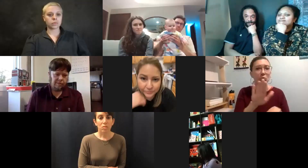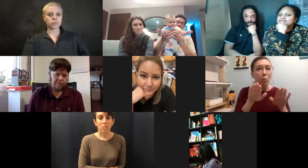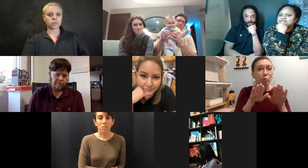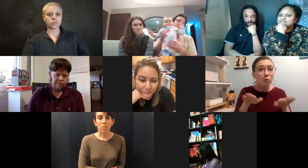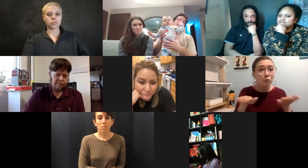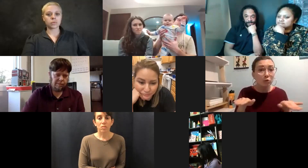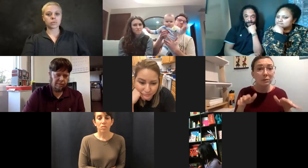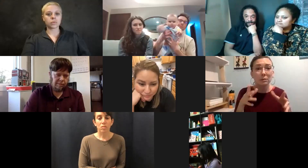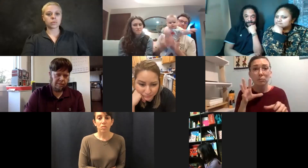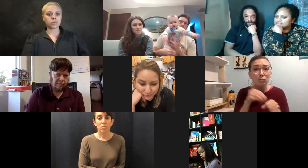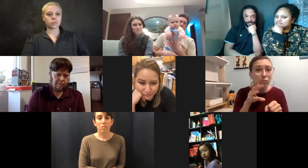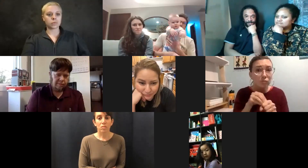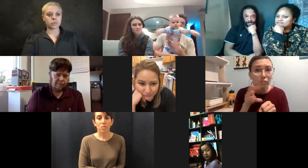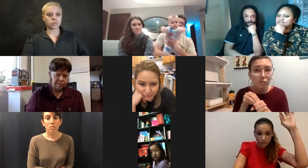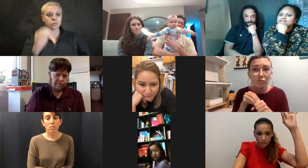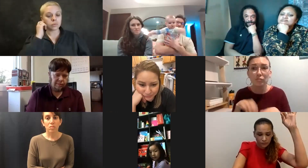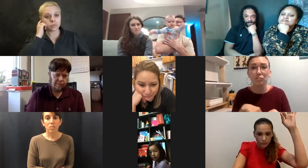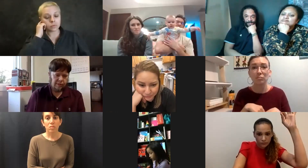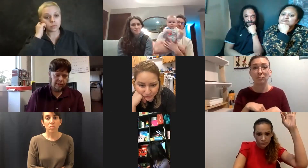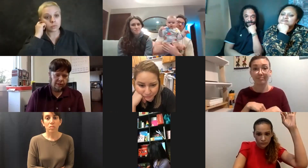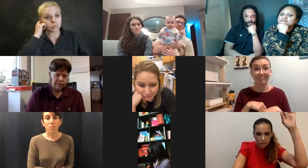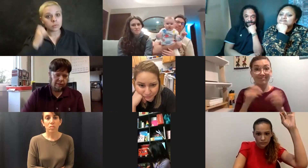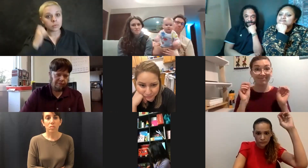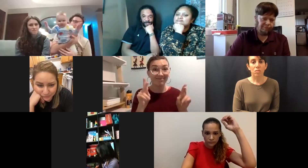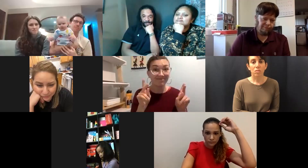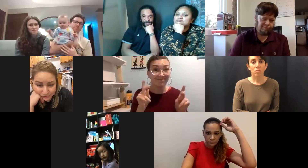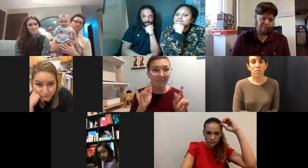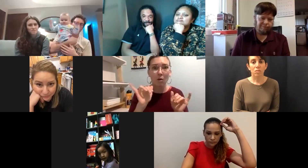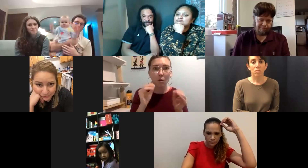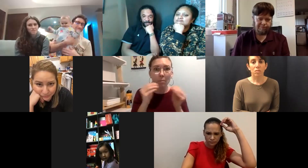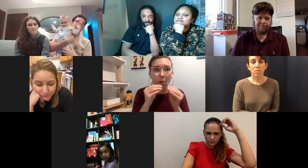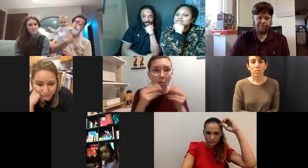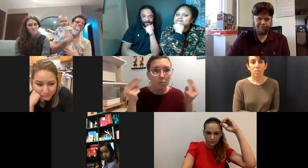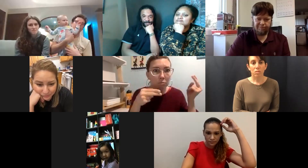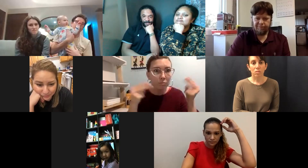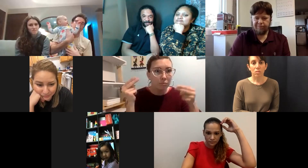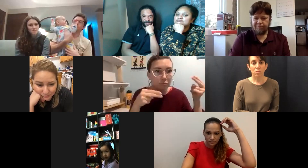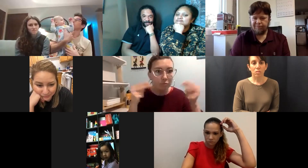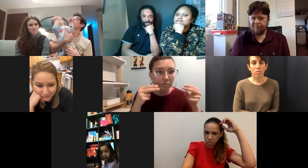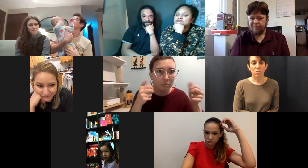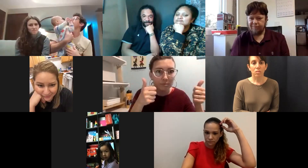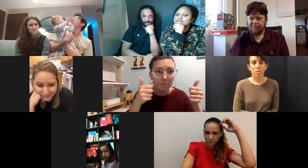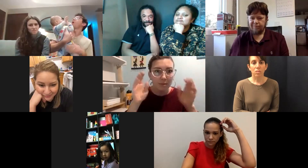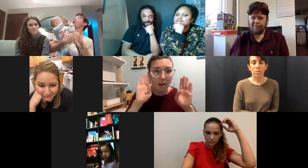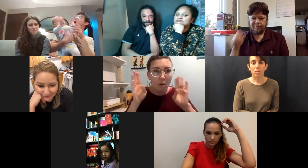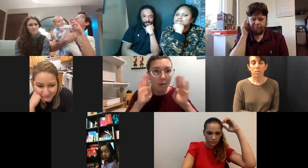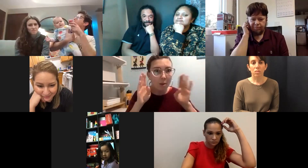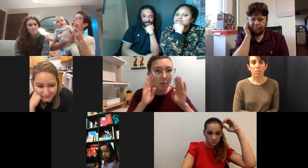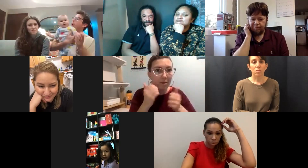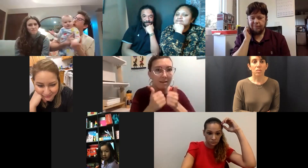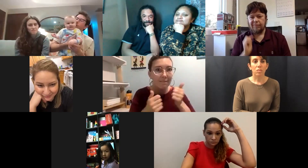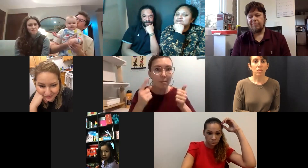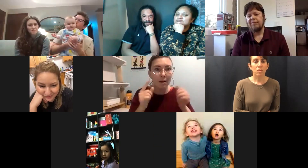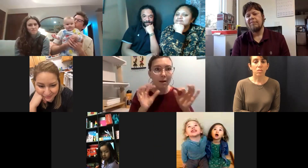about your background, a bit about your children who are participating with us. Oh, I'm sorry, we've got more joining us. Just one